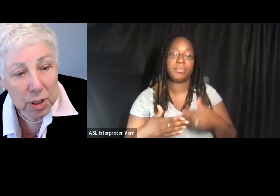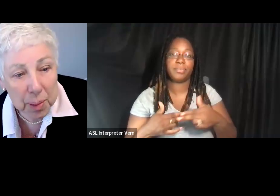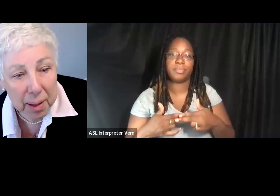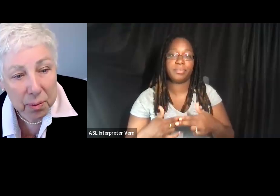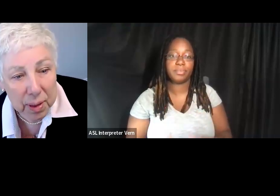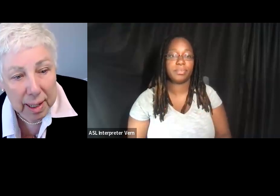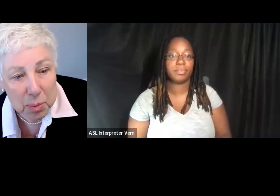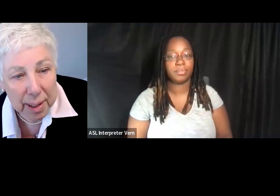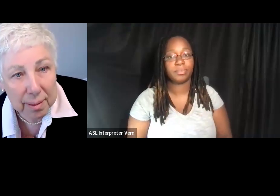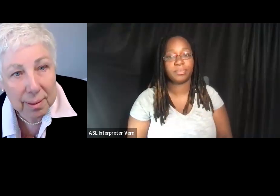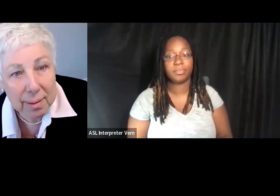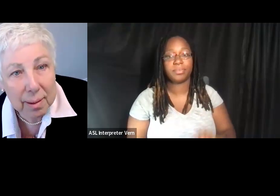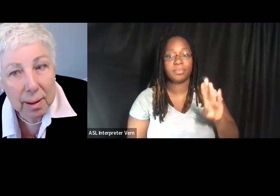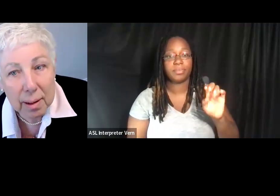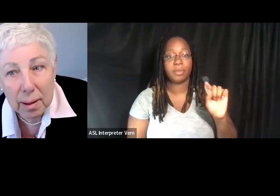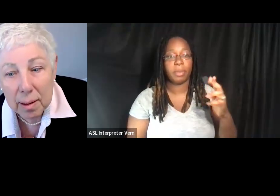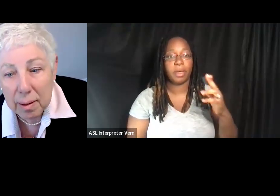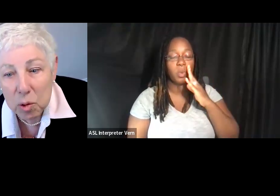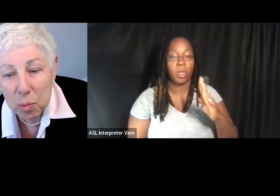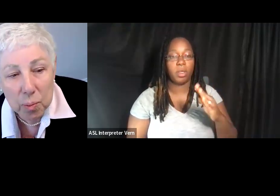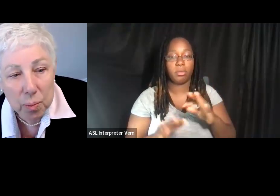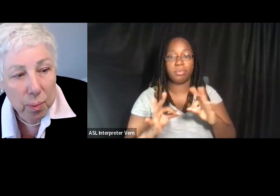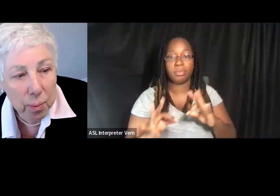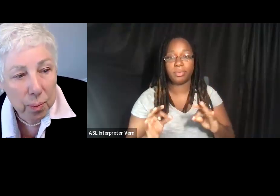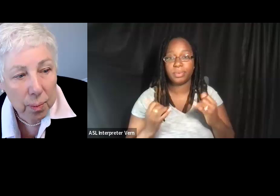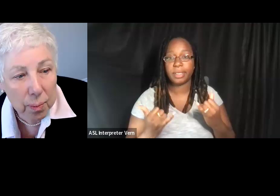it over to Beth for the next bit.